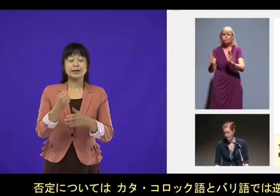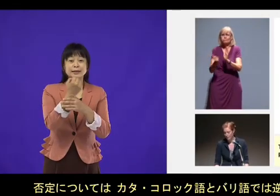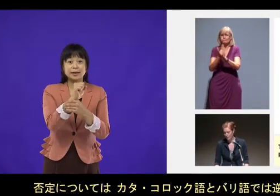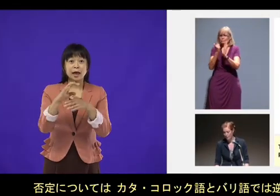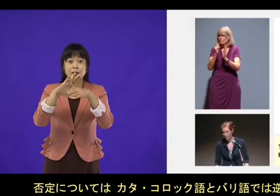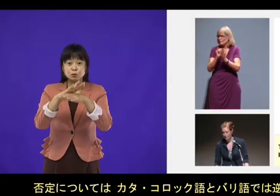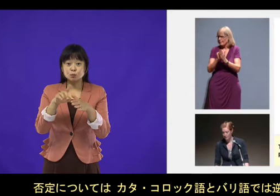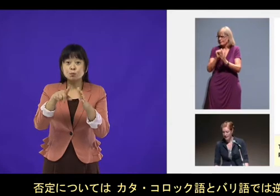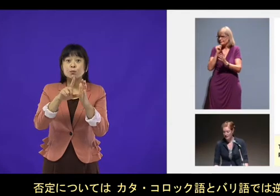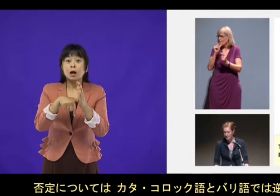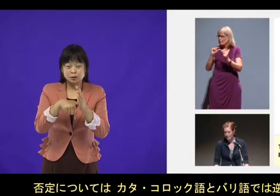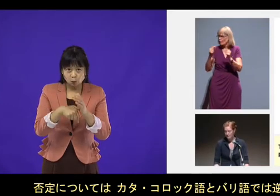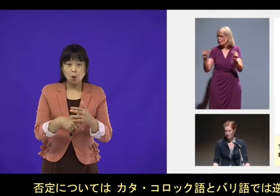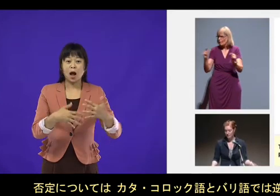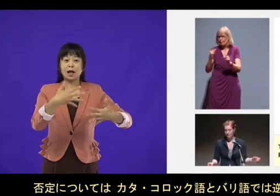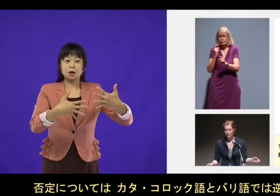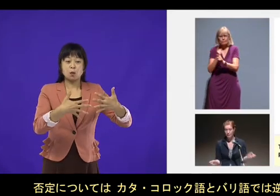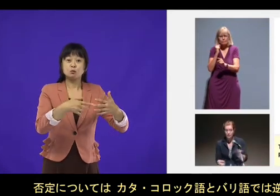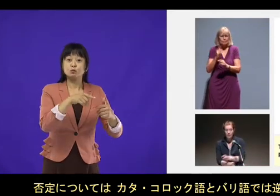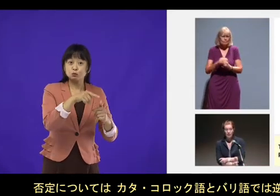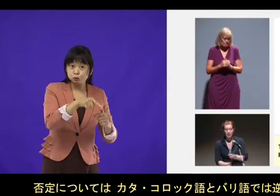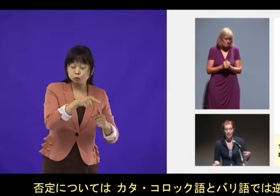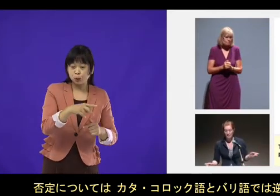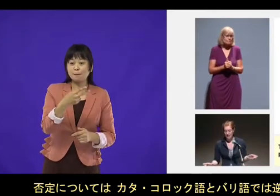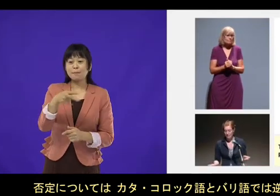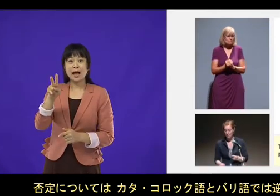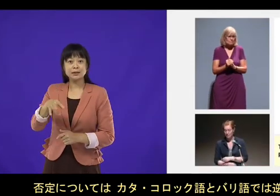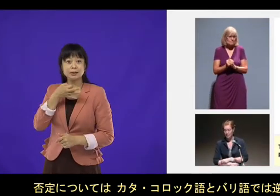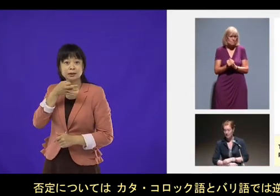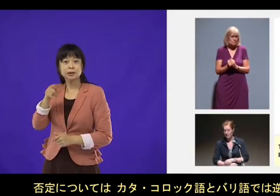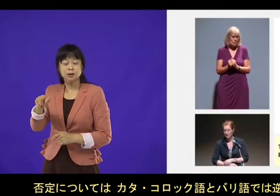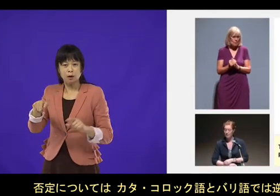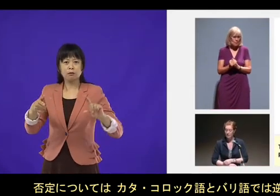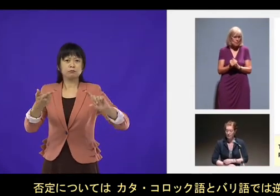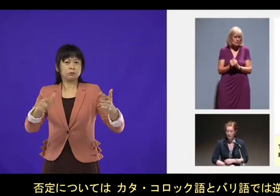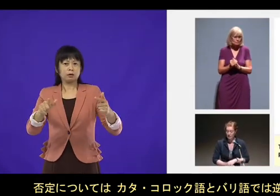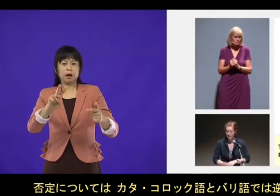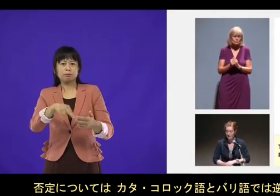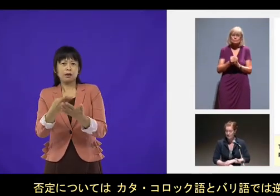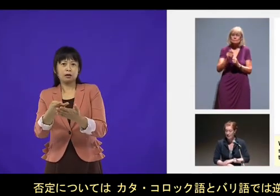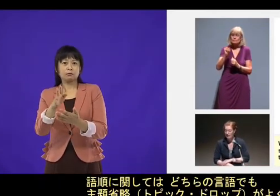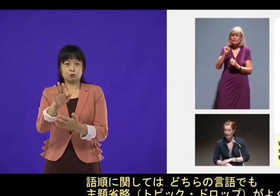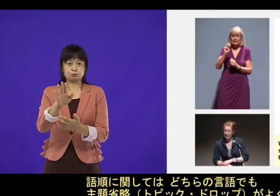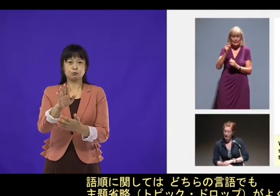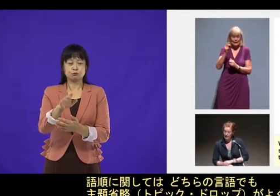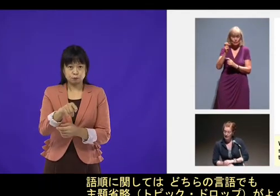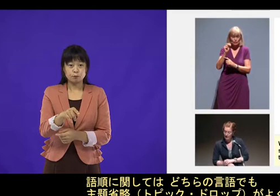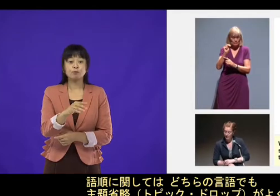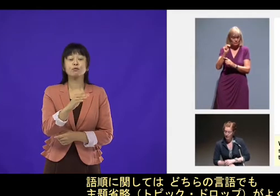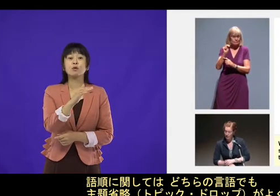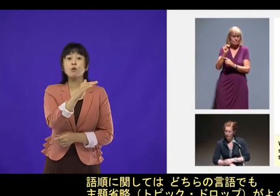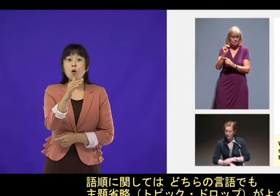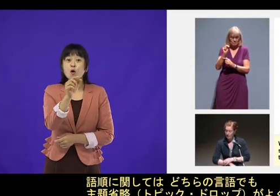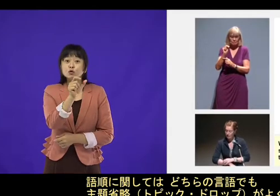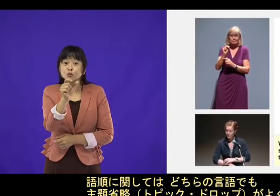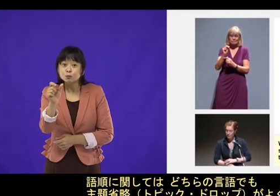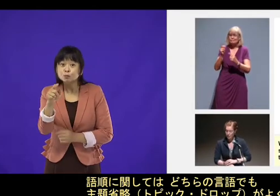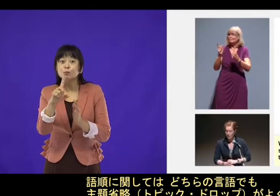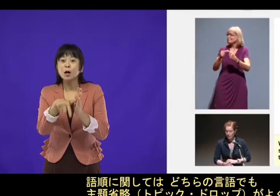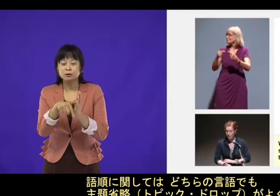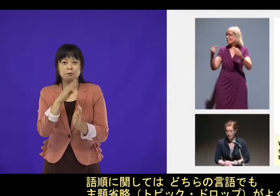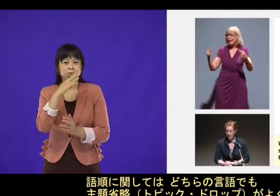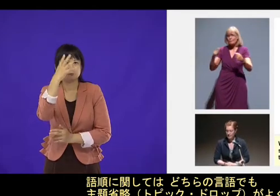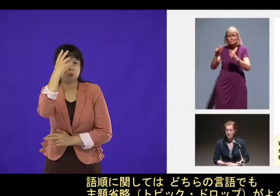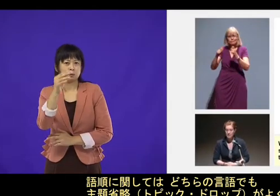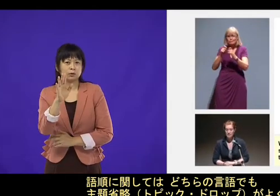And then with regard to negation, there's a reverse pattern between Katakalok and Balinese. And then with regards to